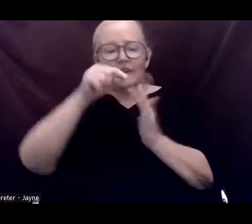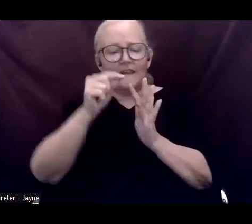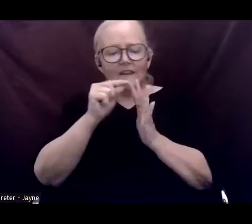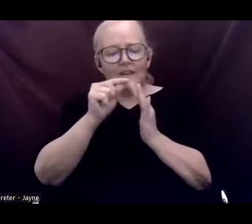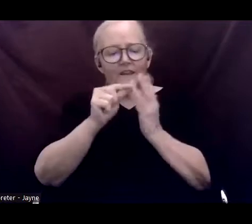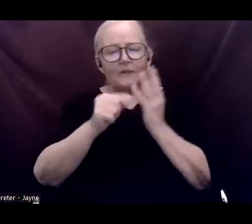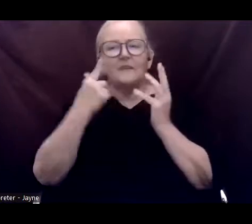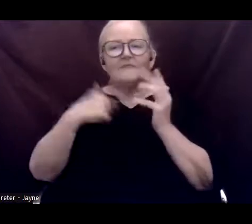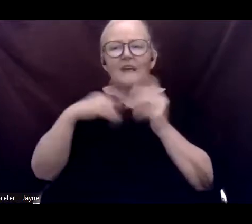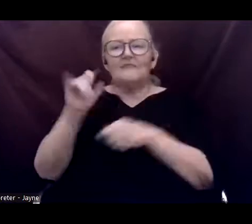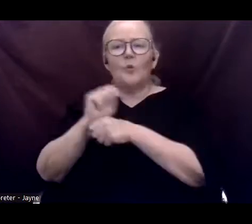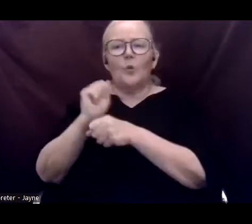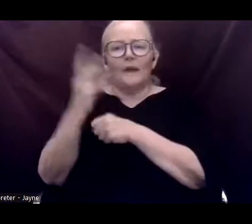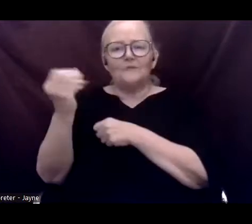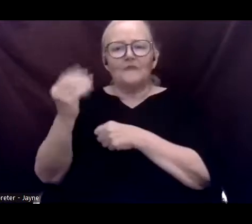garden.